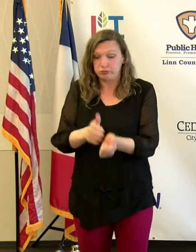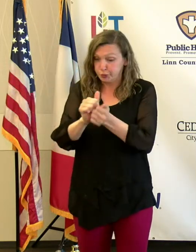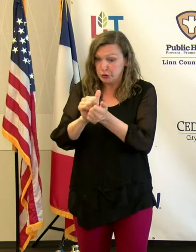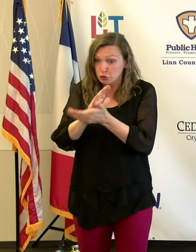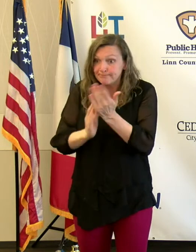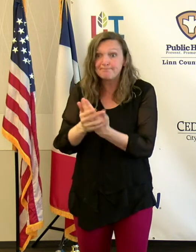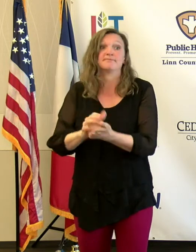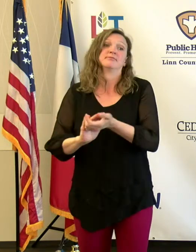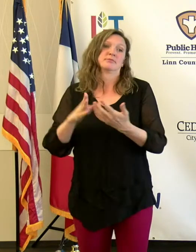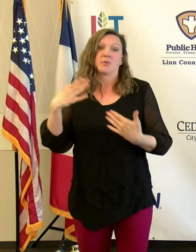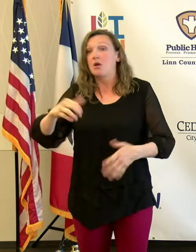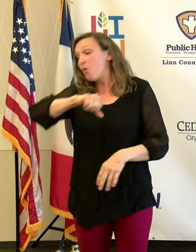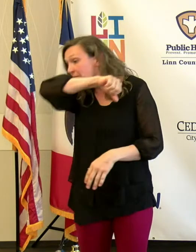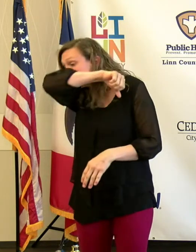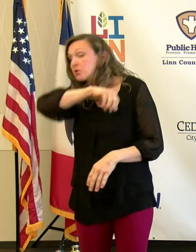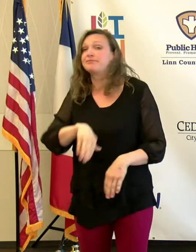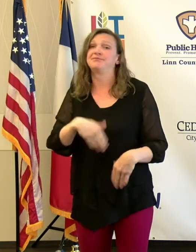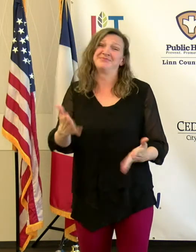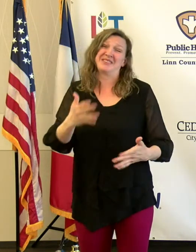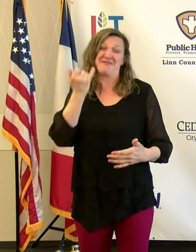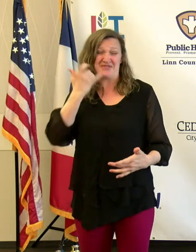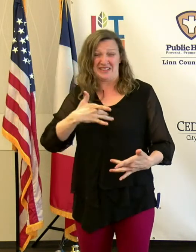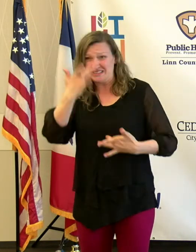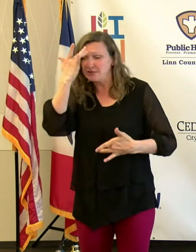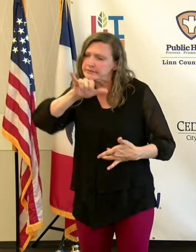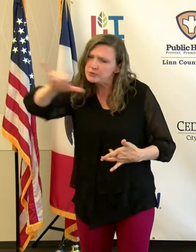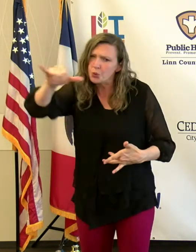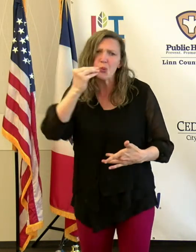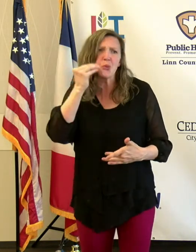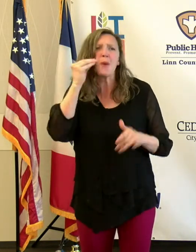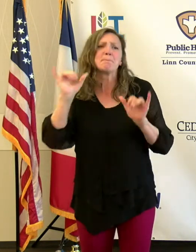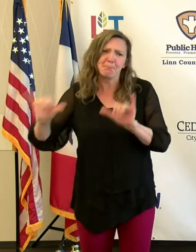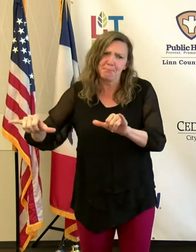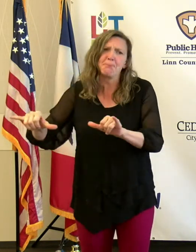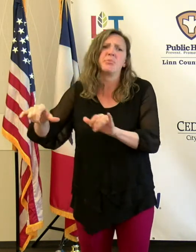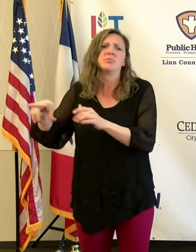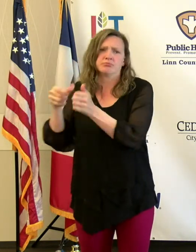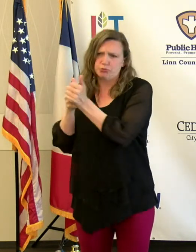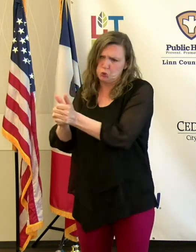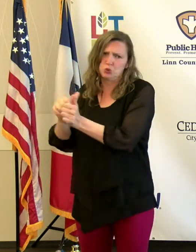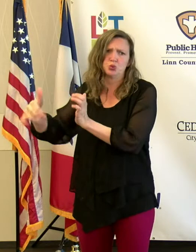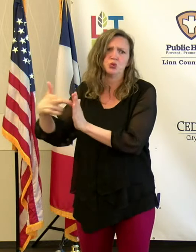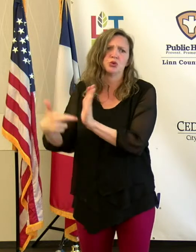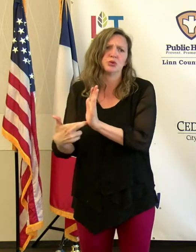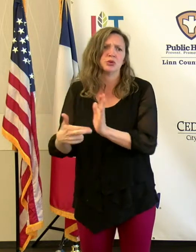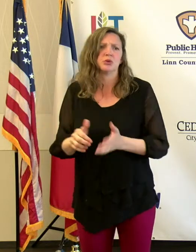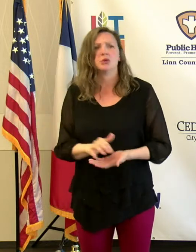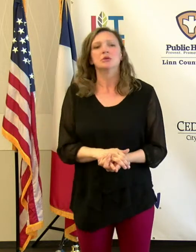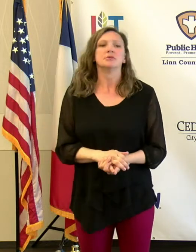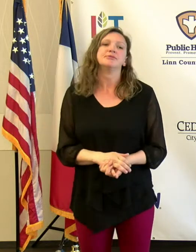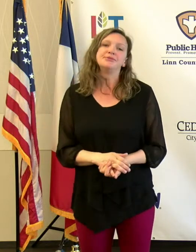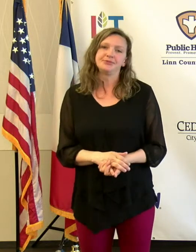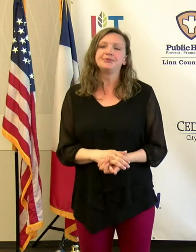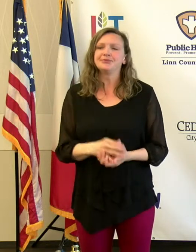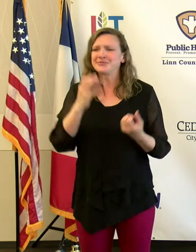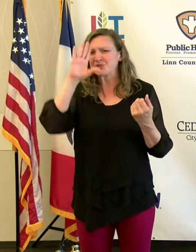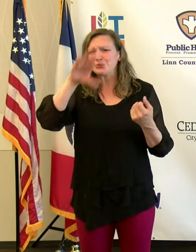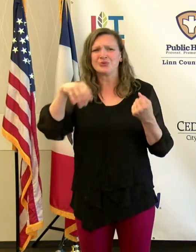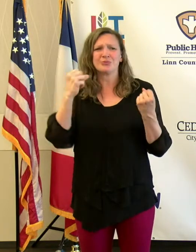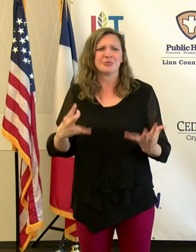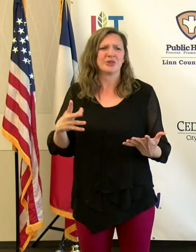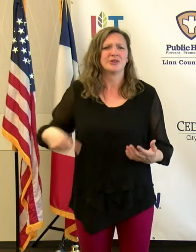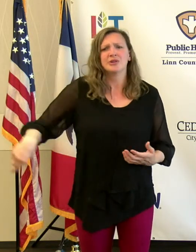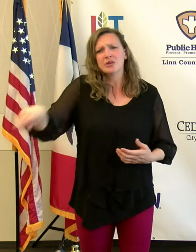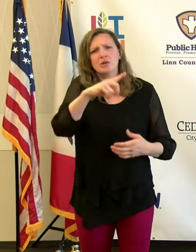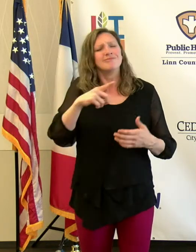A very big thank you to the many people who are trying to do the right thing, who are staying at home and are wearing a mask when they're out in public.